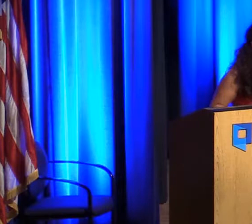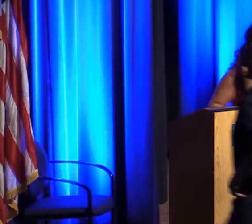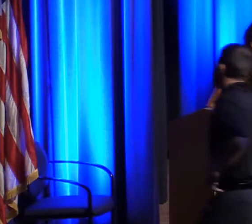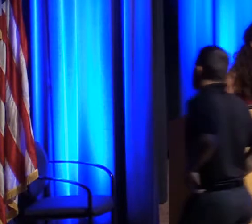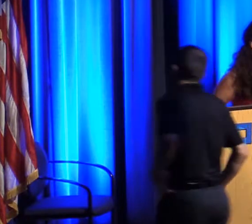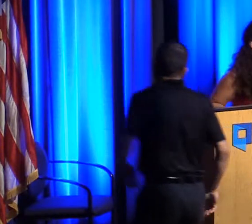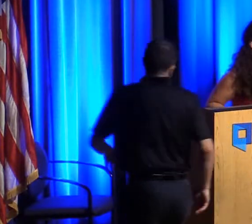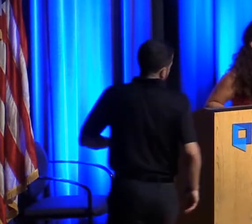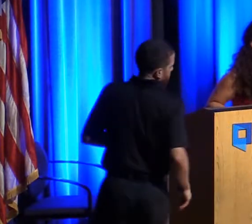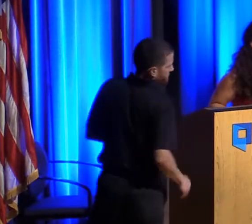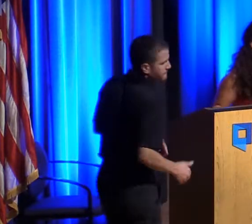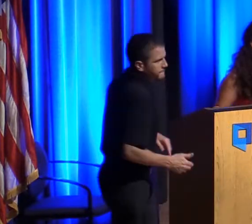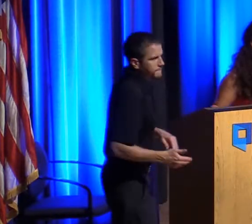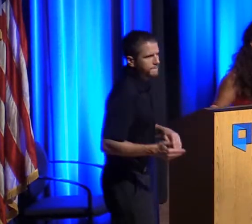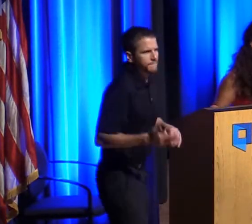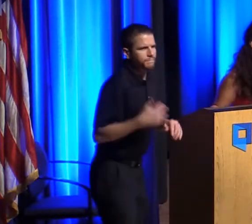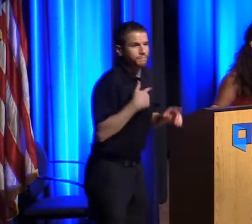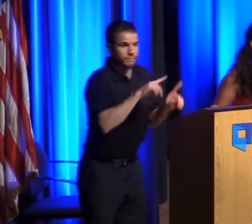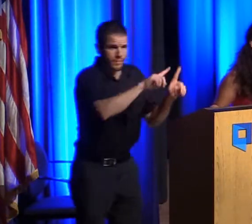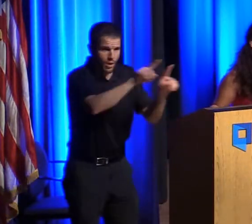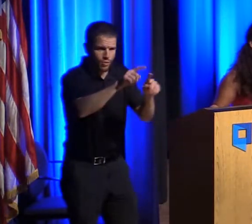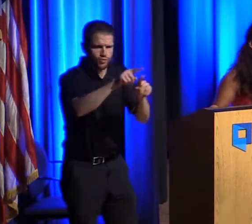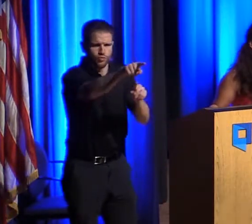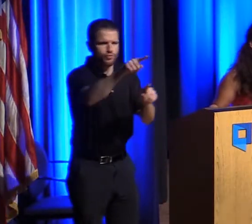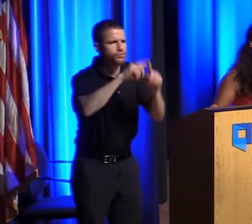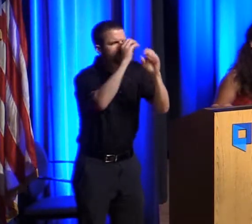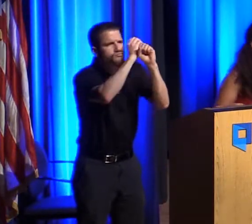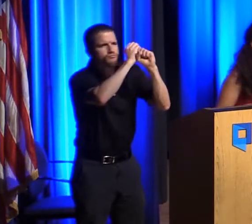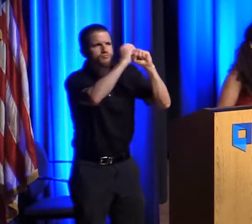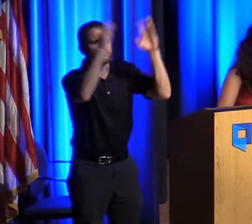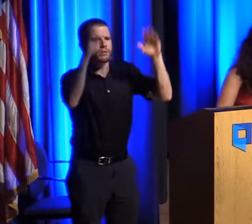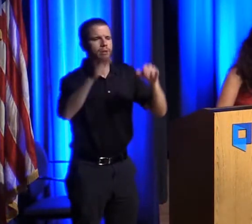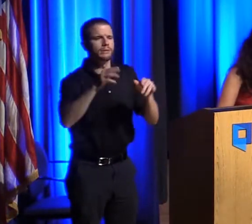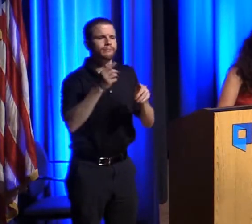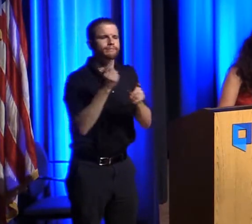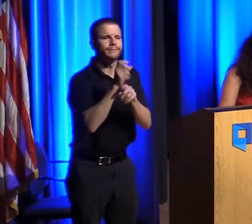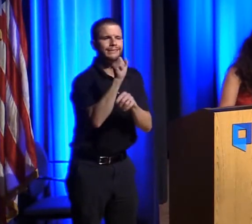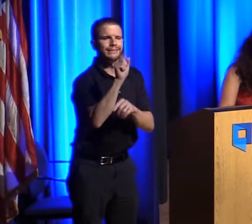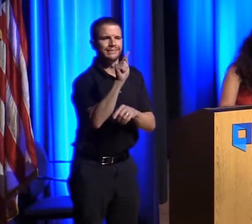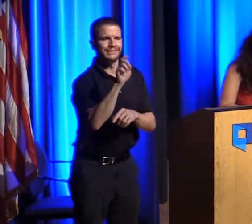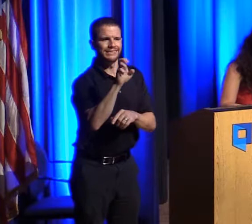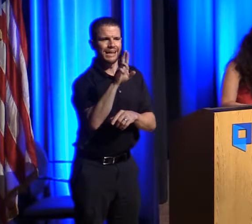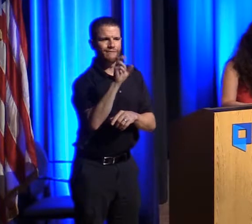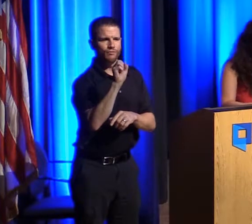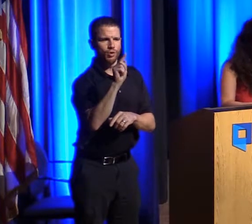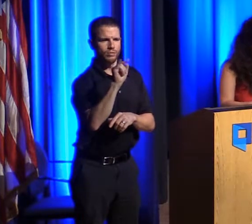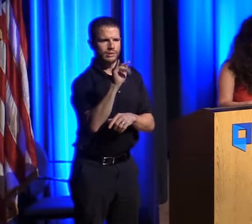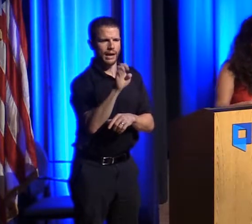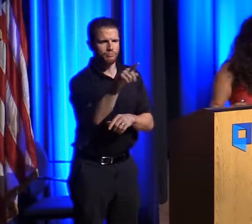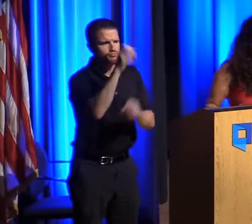to think of a stereotype in your head, a racial or an ethnic stereotype.